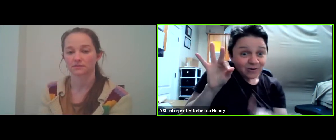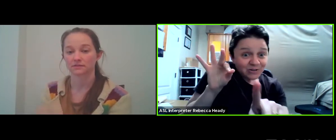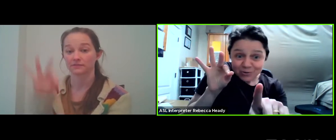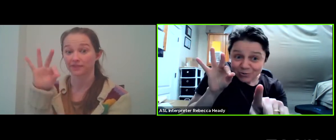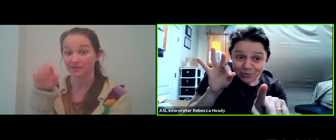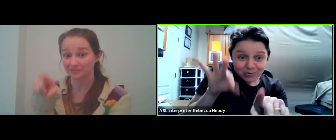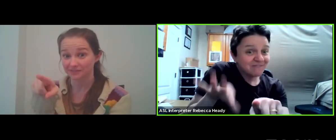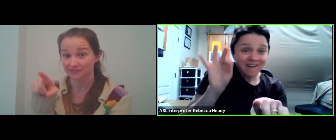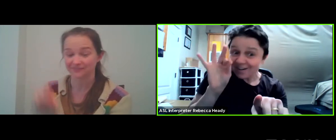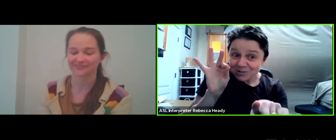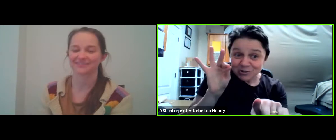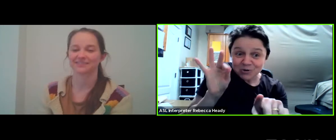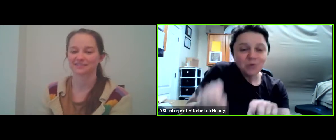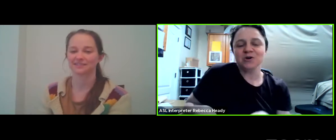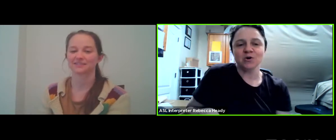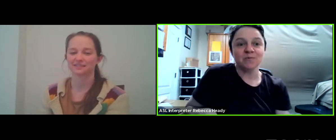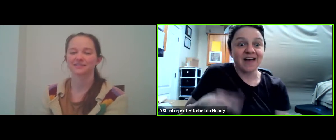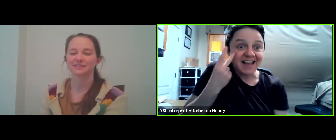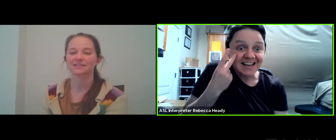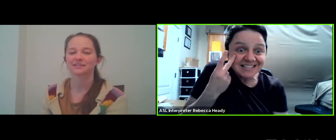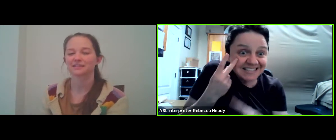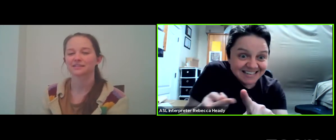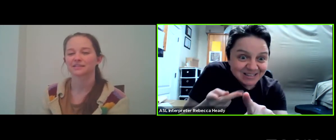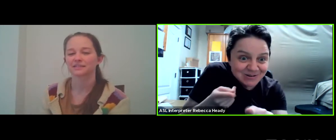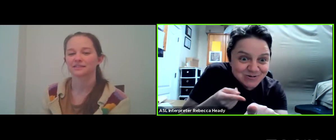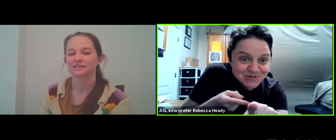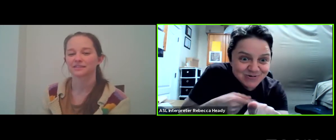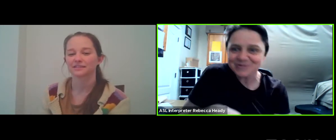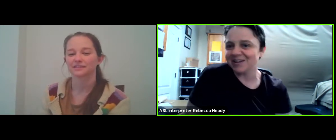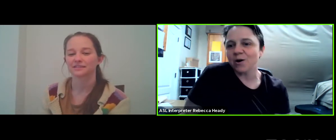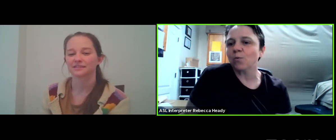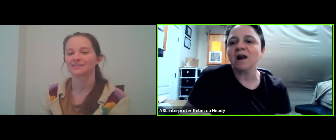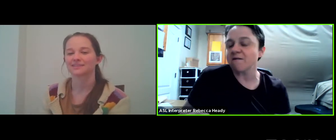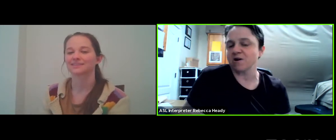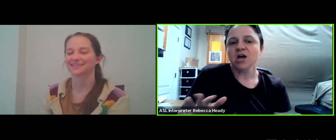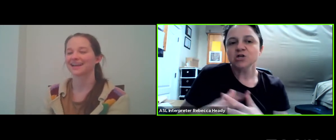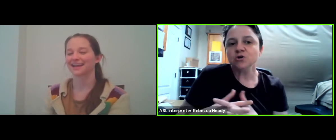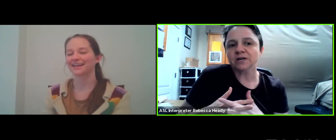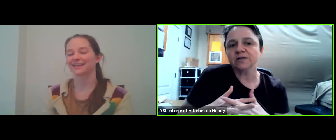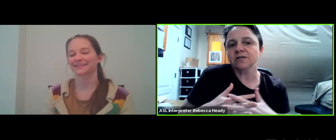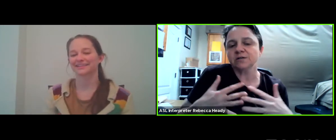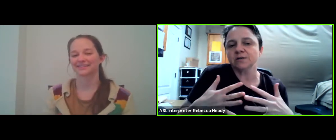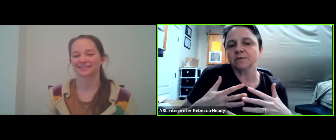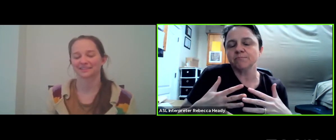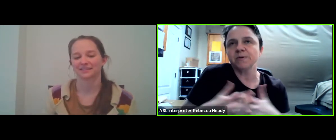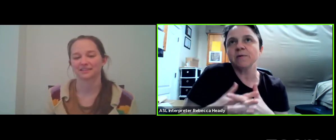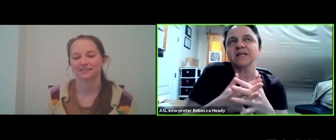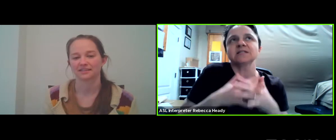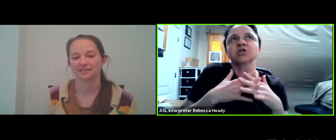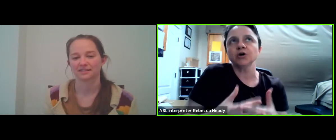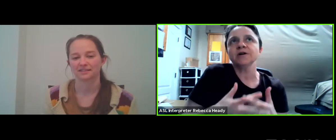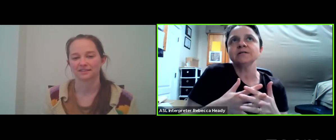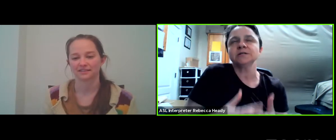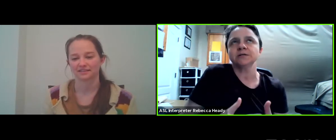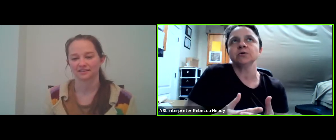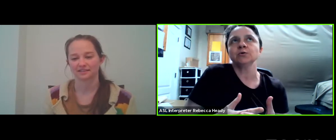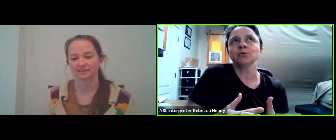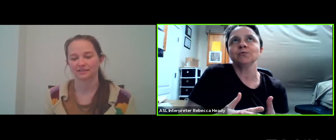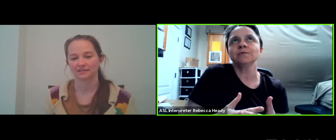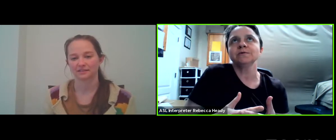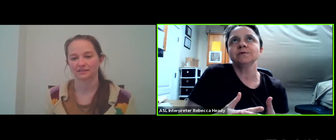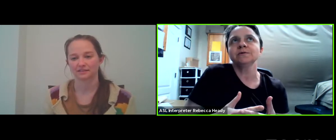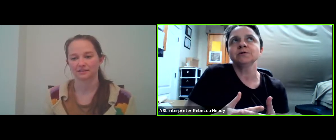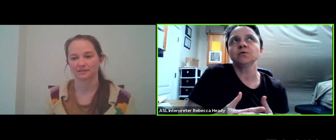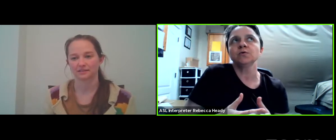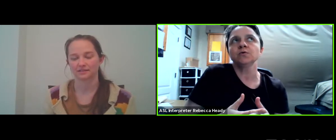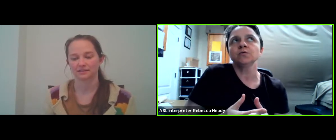I found you, or you could be like, I see you, whatever. Yeah. It's good